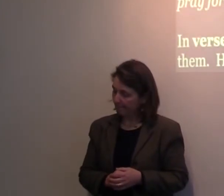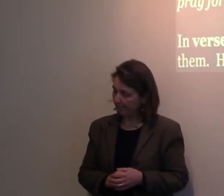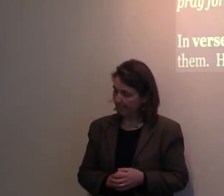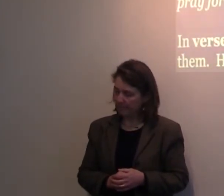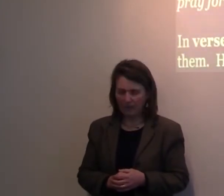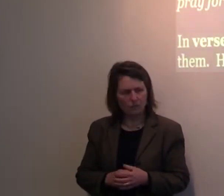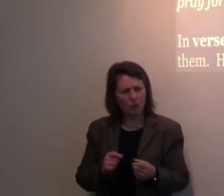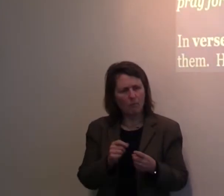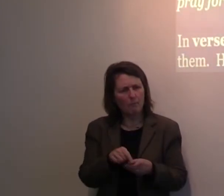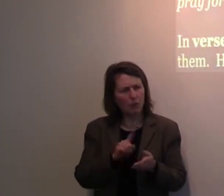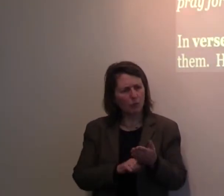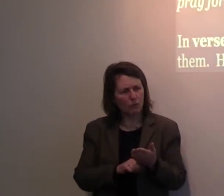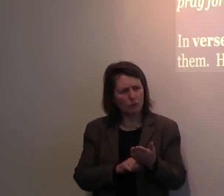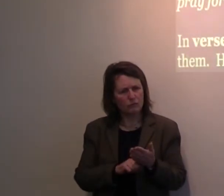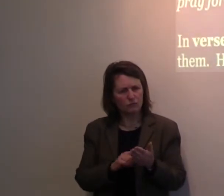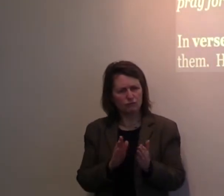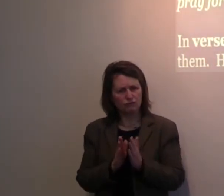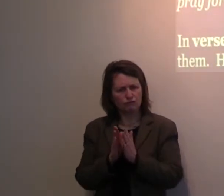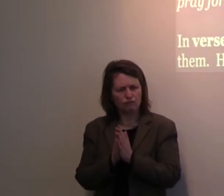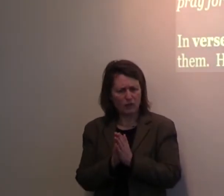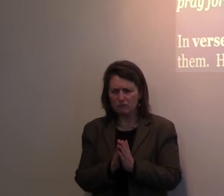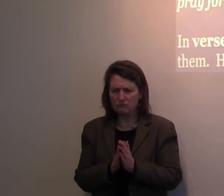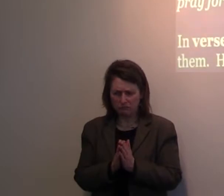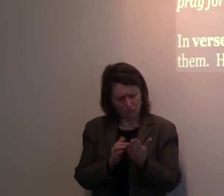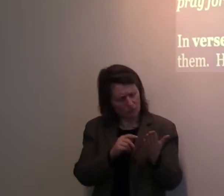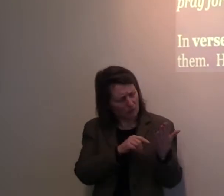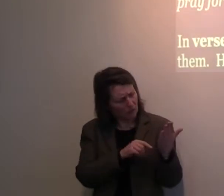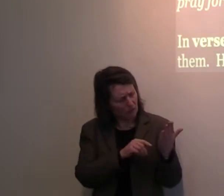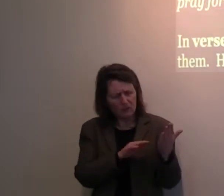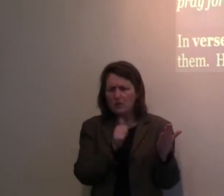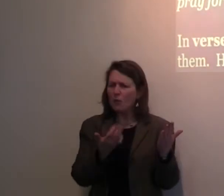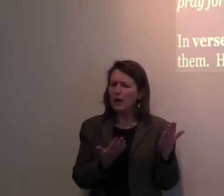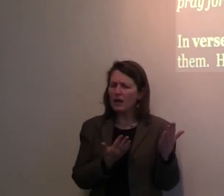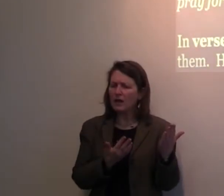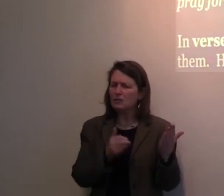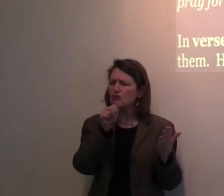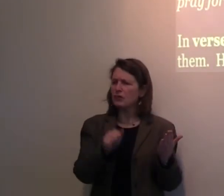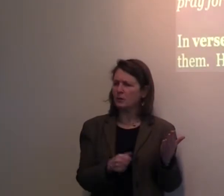Paul's prayer really began in chapter 1, verse 3 and